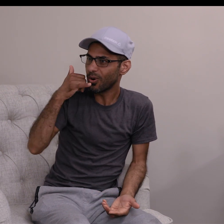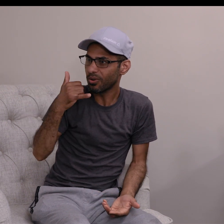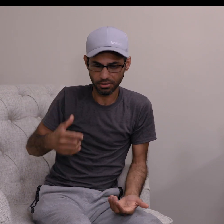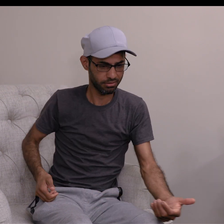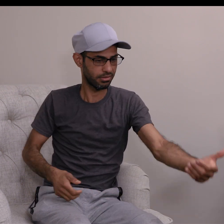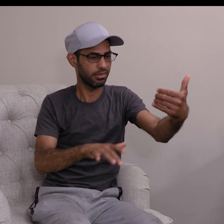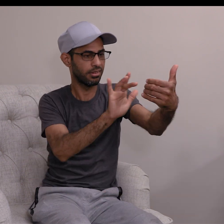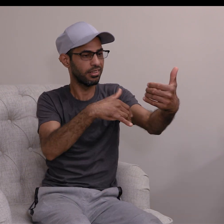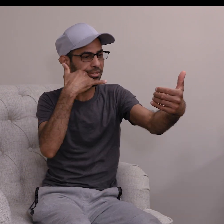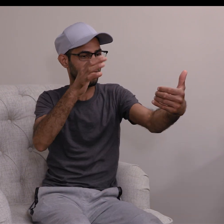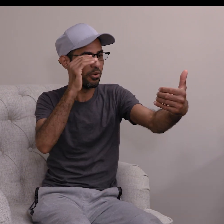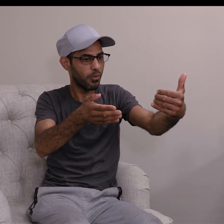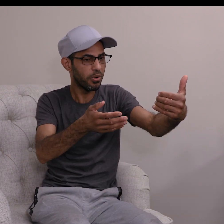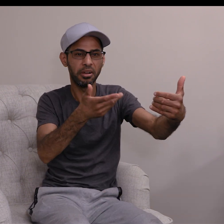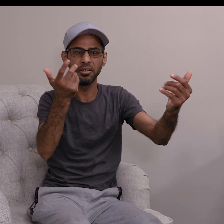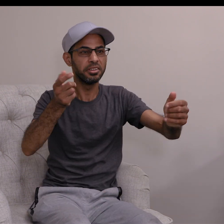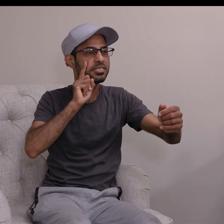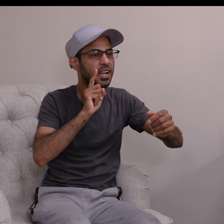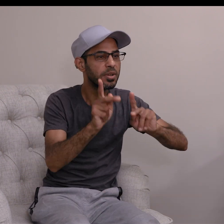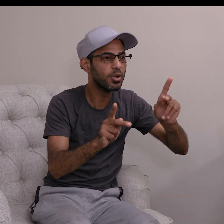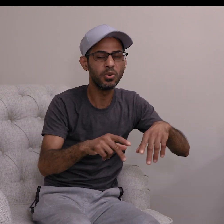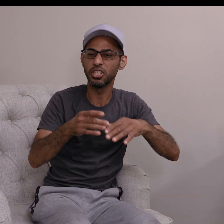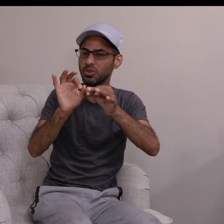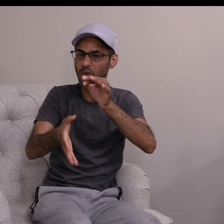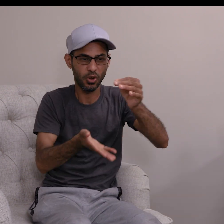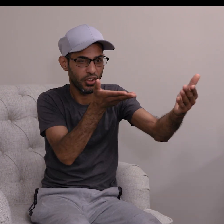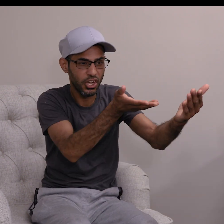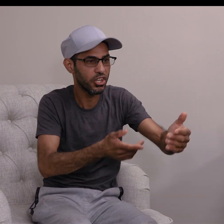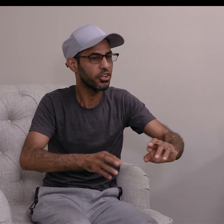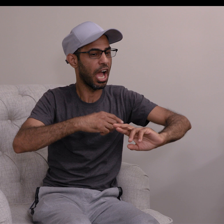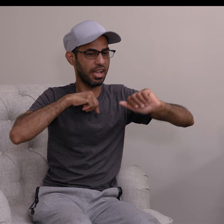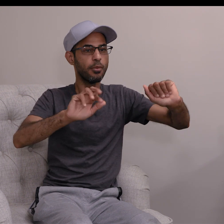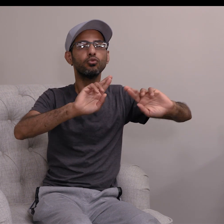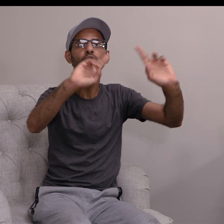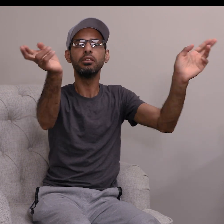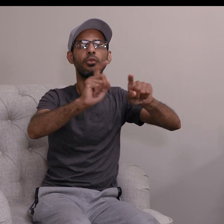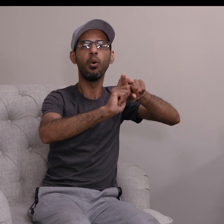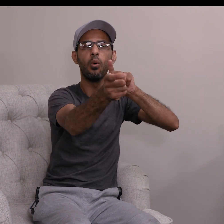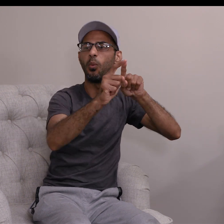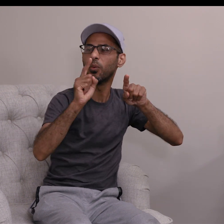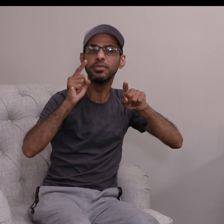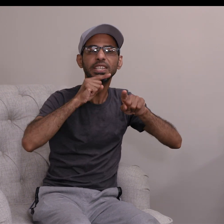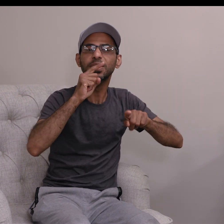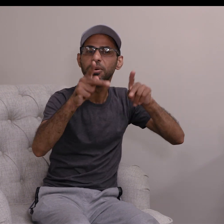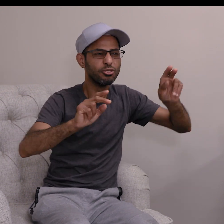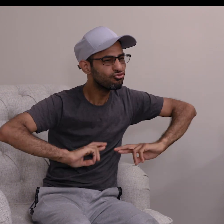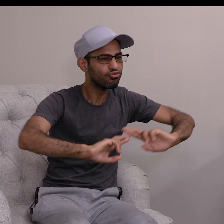our smartphones. We can just pull one out of our pocket now. We can talk to other deaf people. We can have an interpreter there, just ready to call.